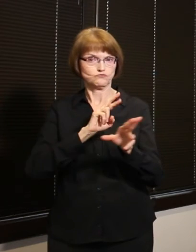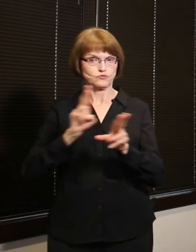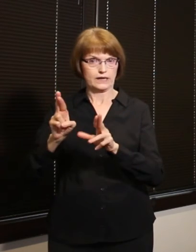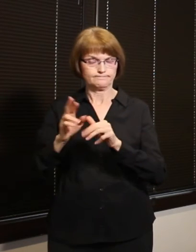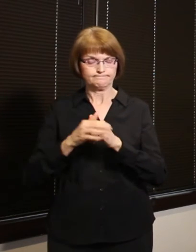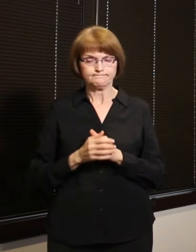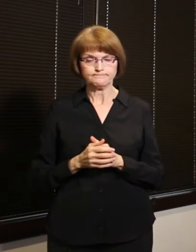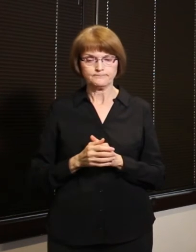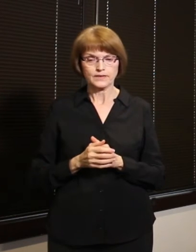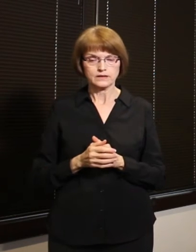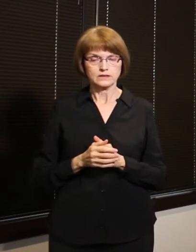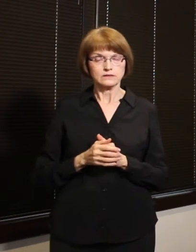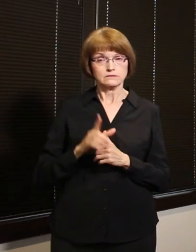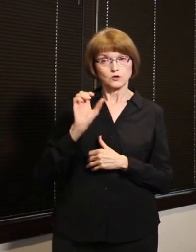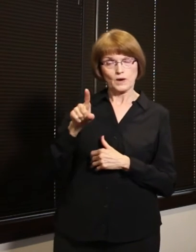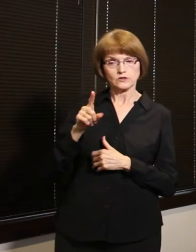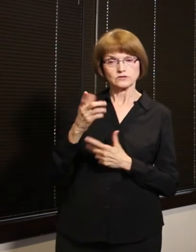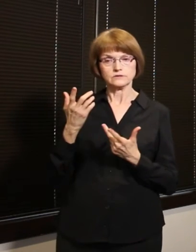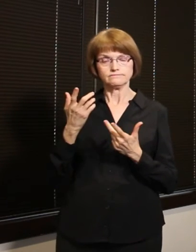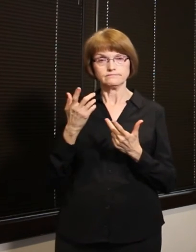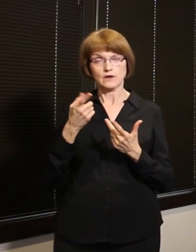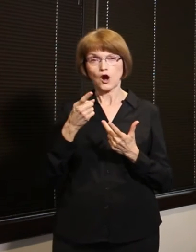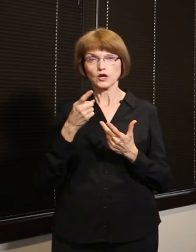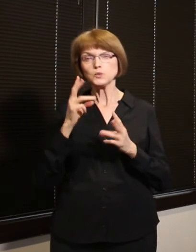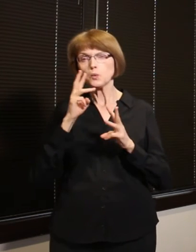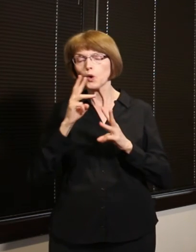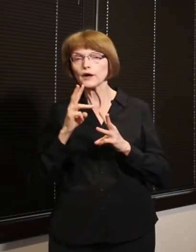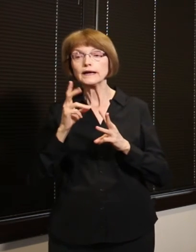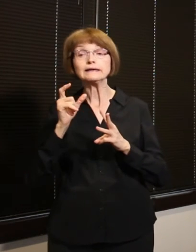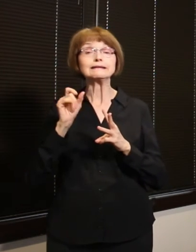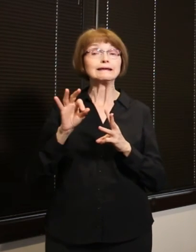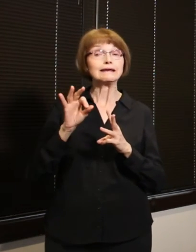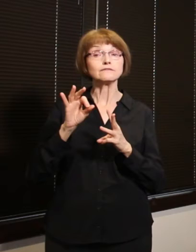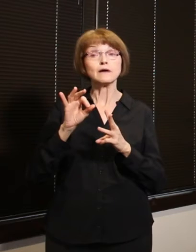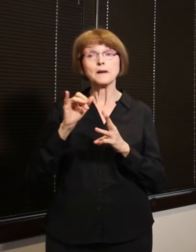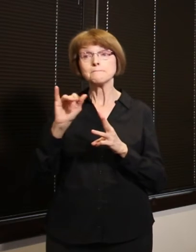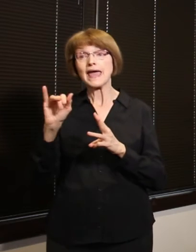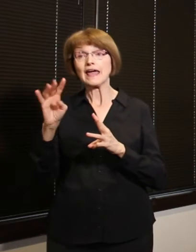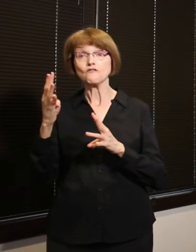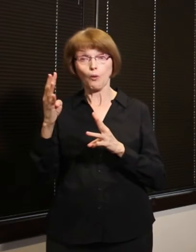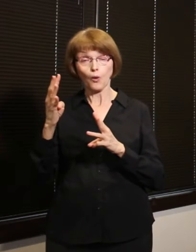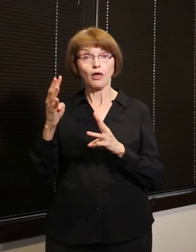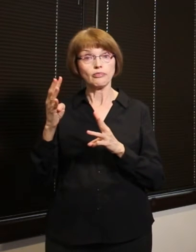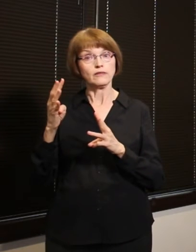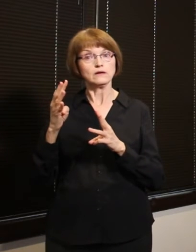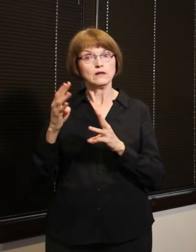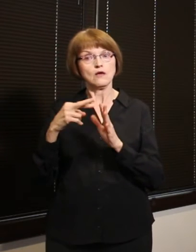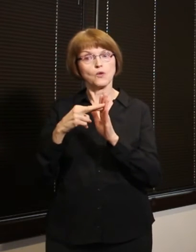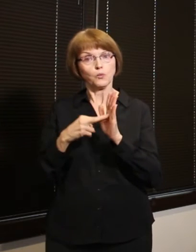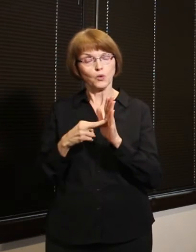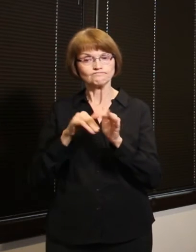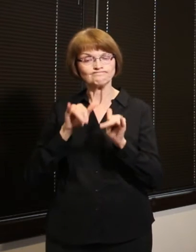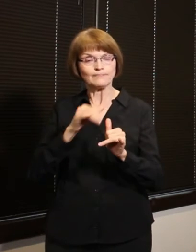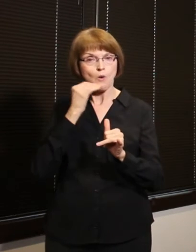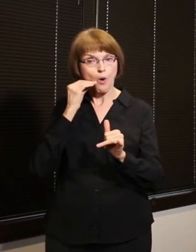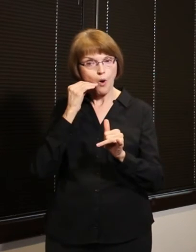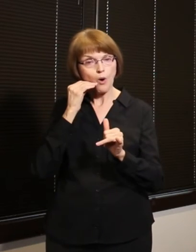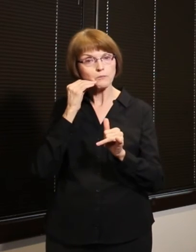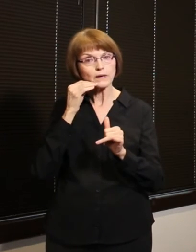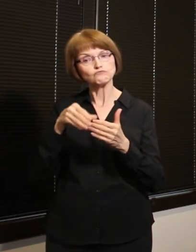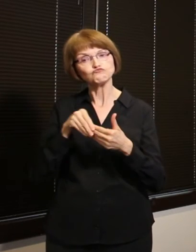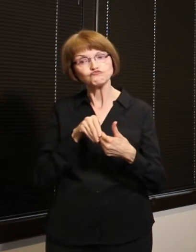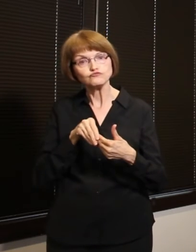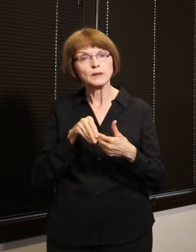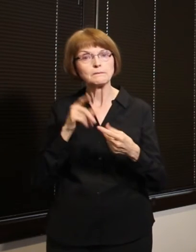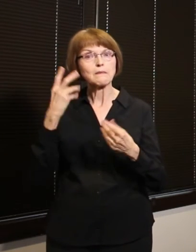Do you worry that easing stay-at-home orders in much of Missouri on May 4th will undermine the St. Louis region's efforts to slow the spread